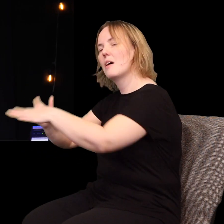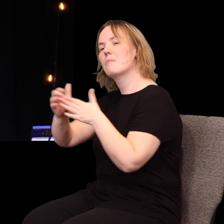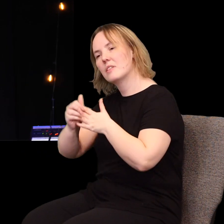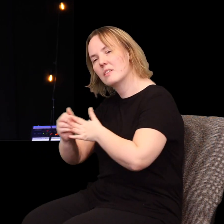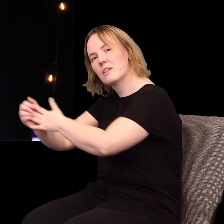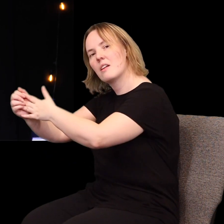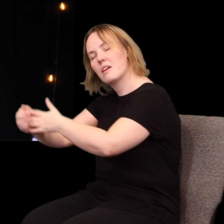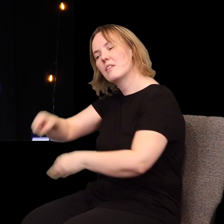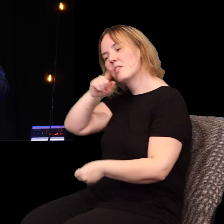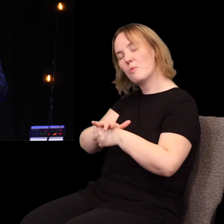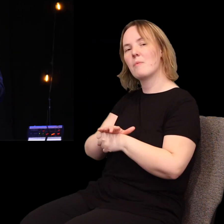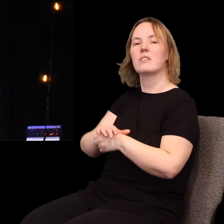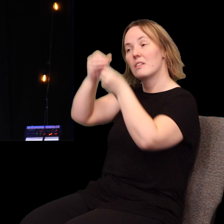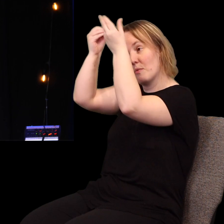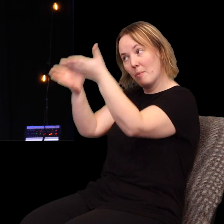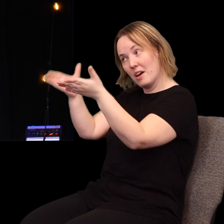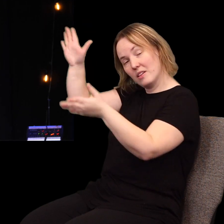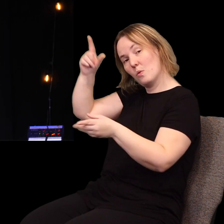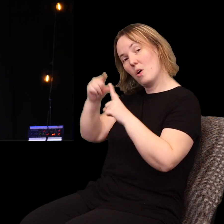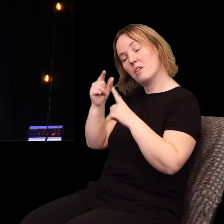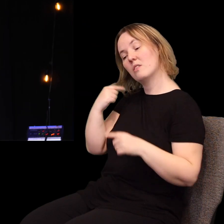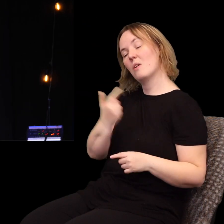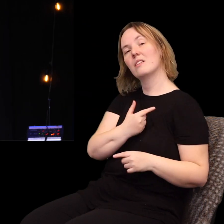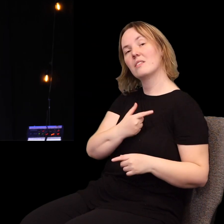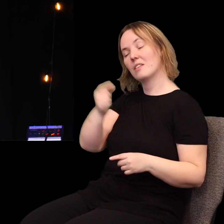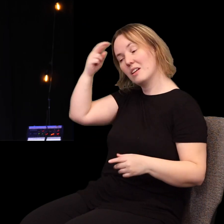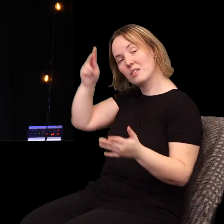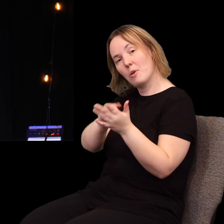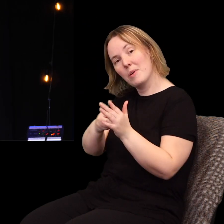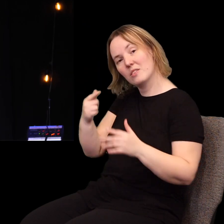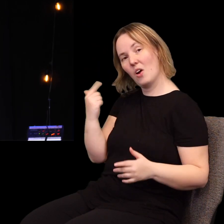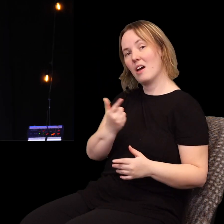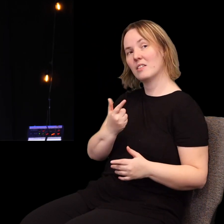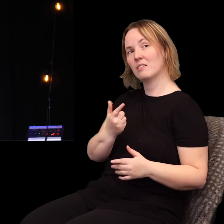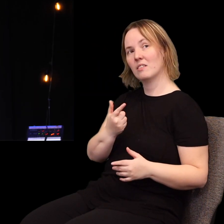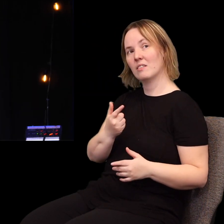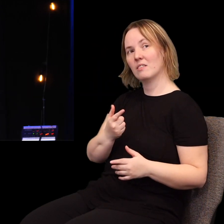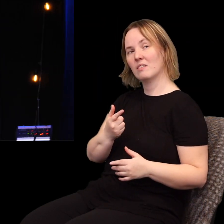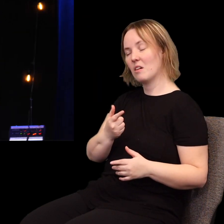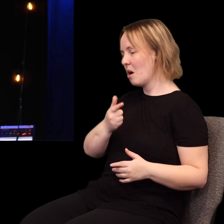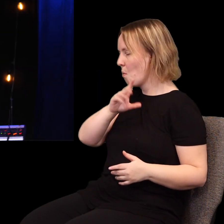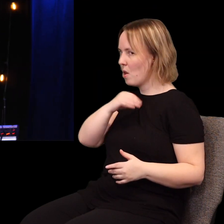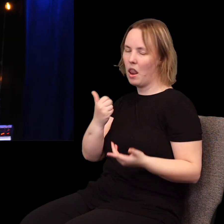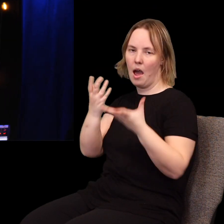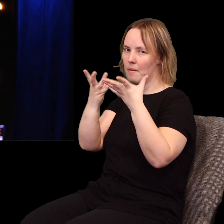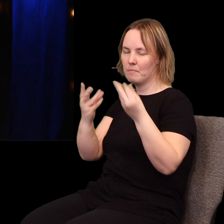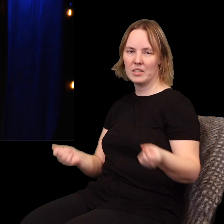deliberately. And so his promise is if we'll obey his word to us, then his purpose for us will not